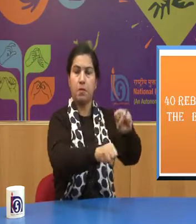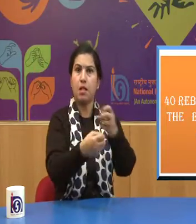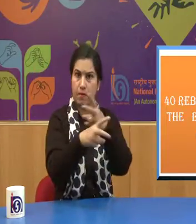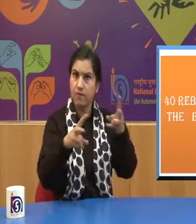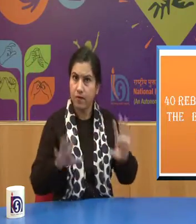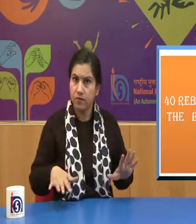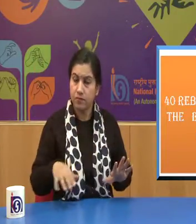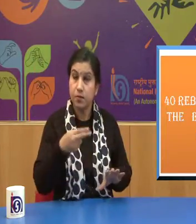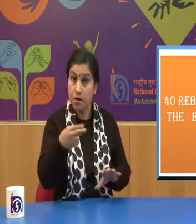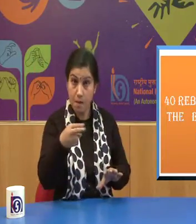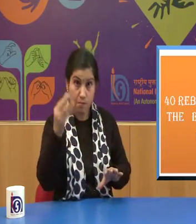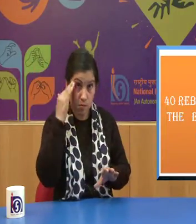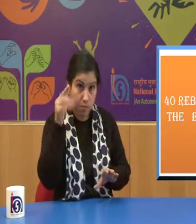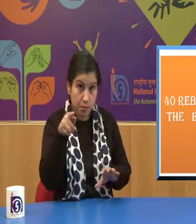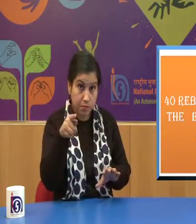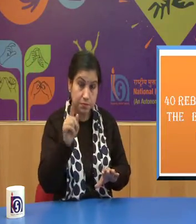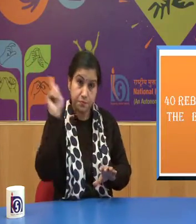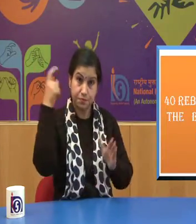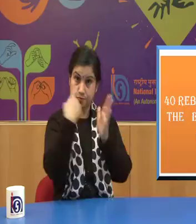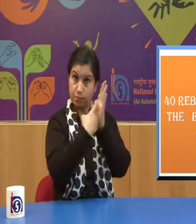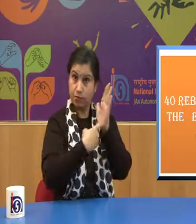Do you remember their names?